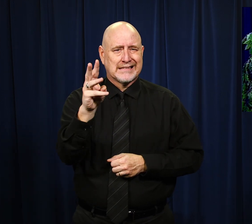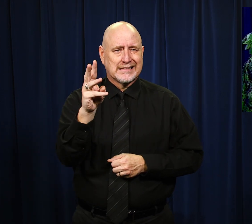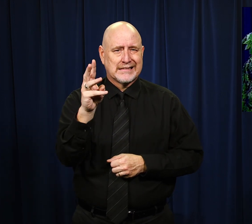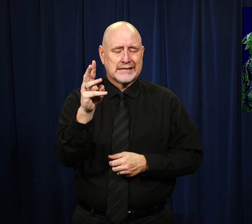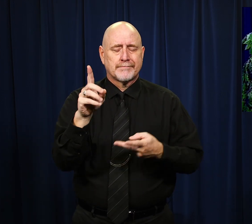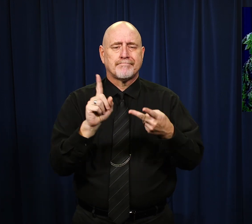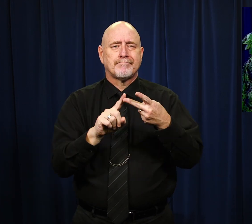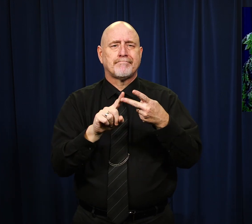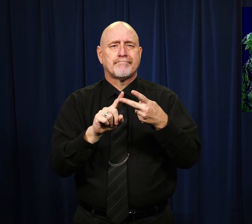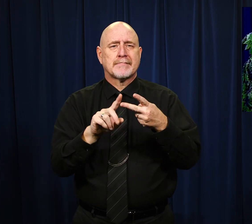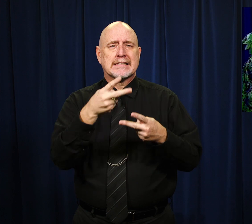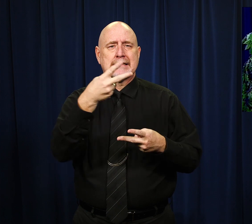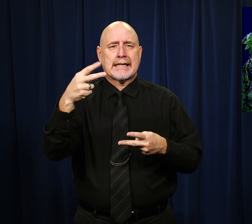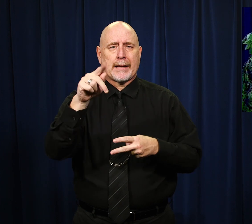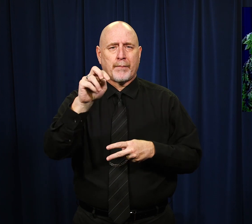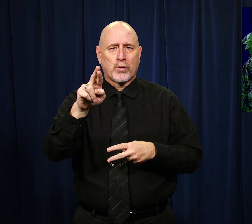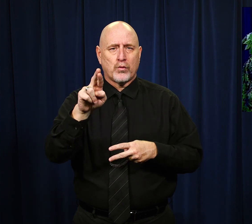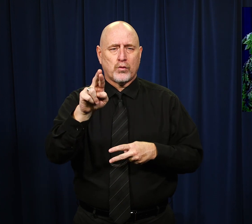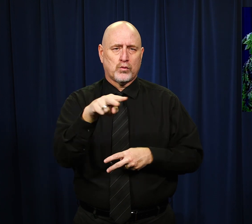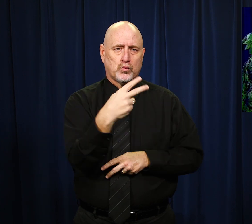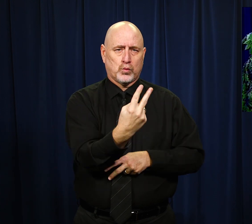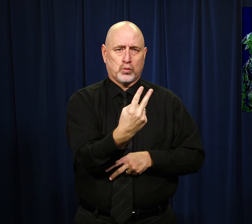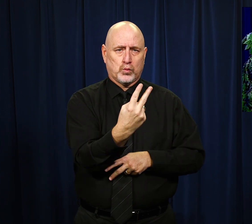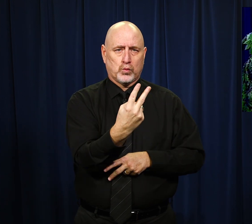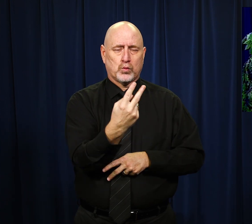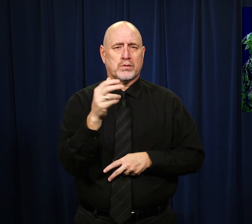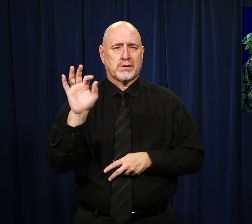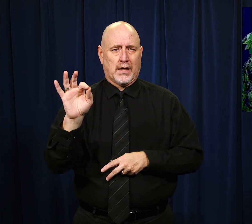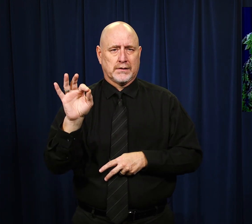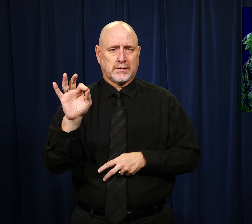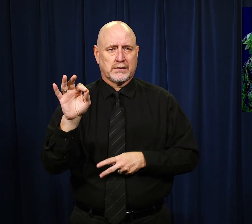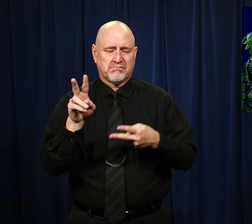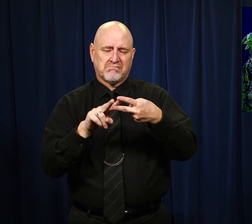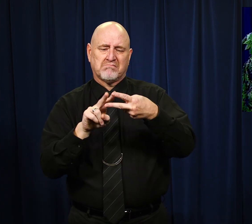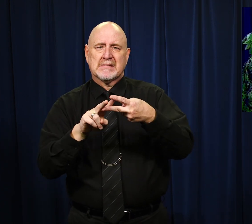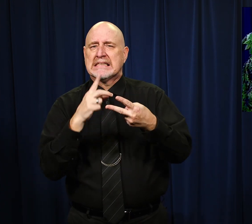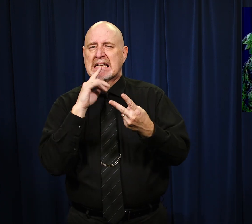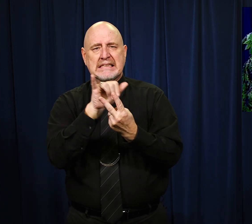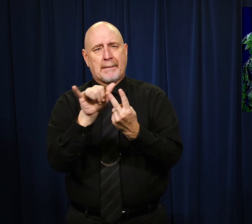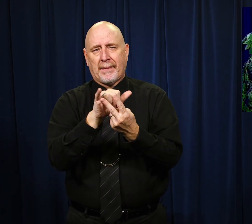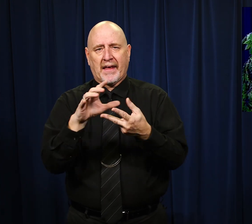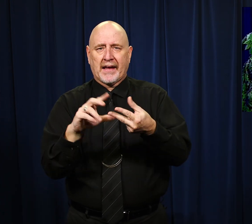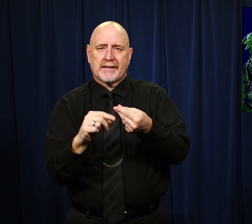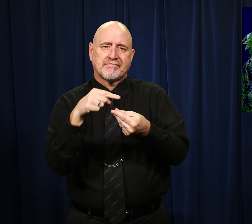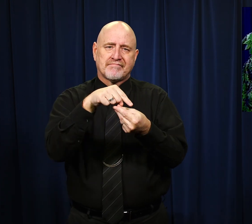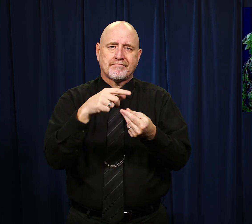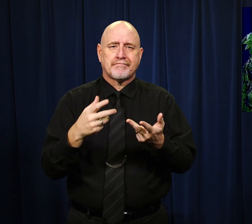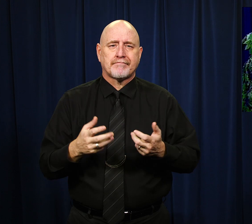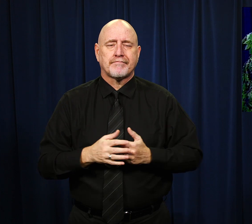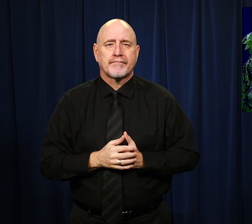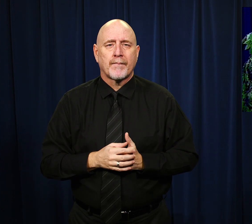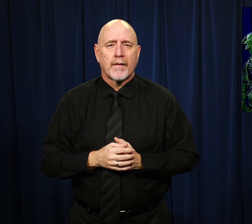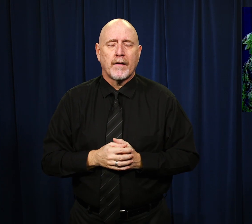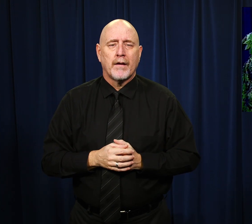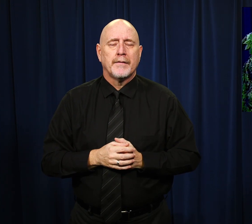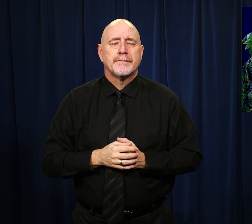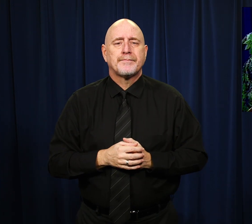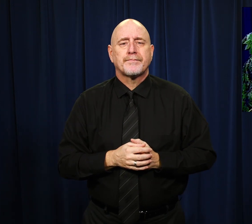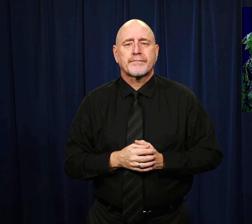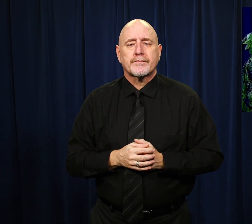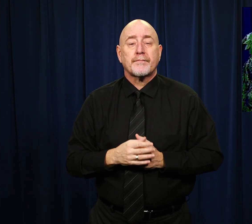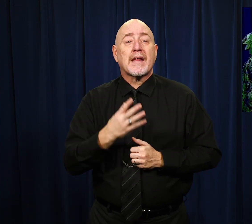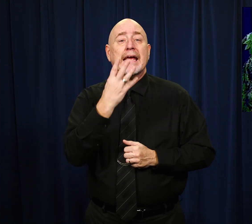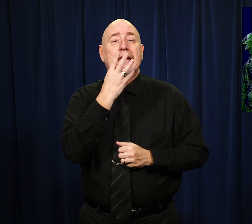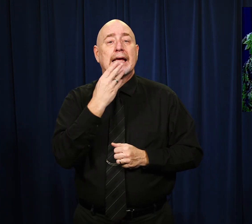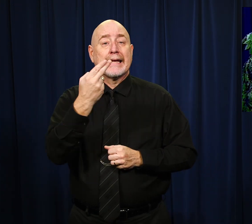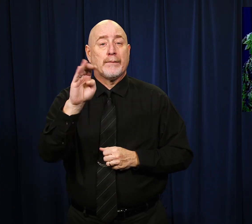16, and 2 Peter 2, verse 9. They essentially say the same thing. In fact, the